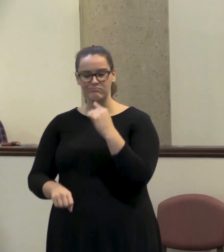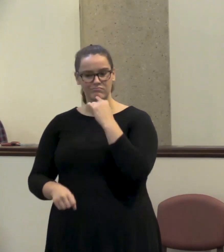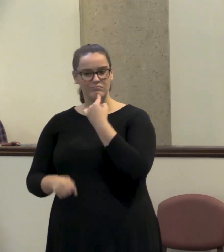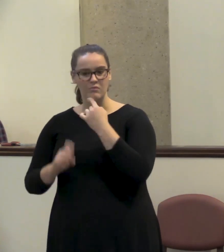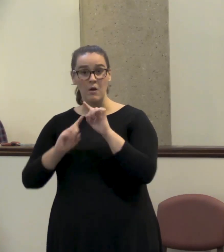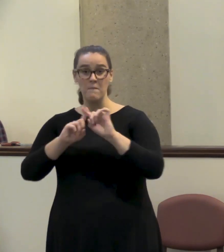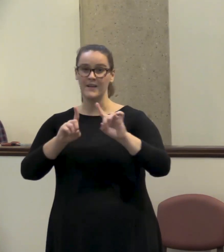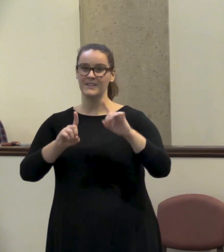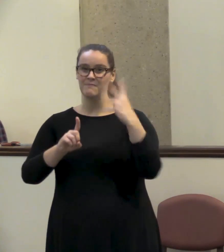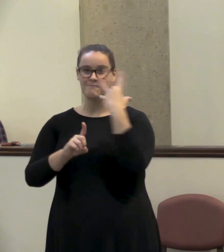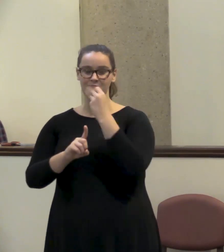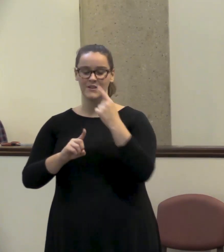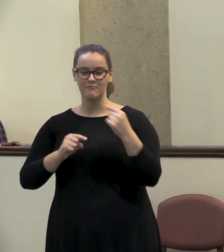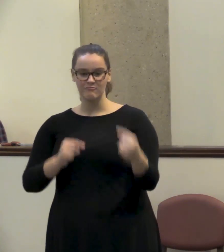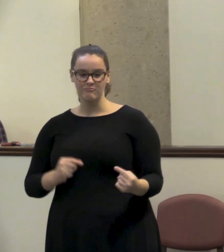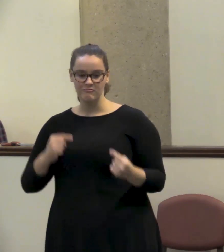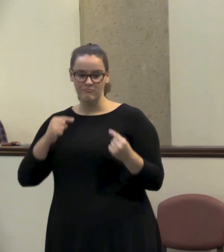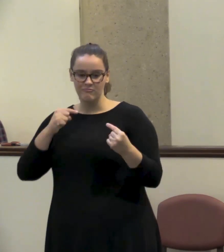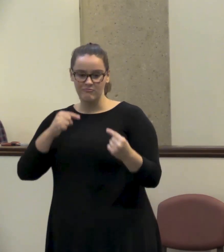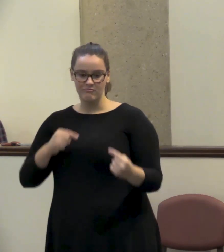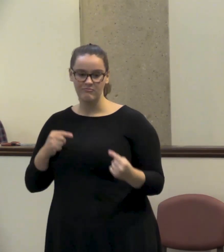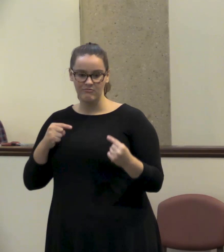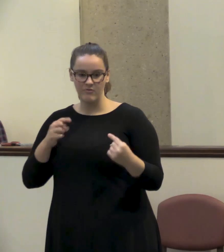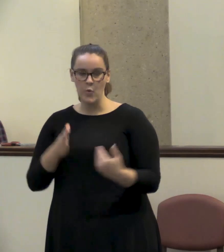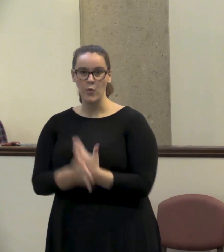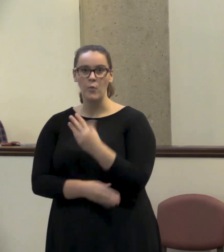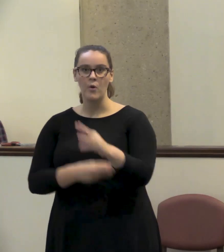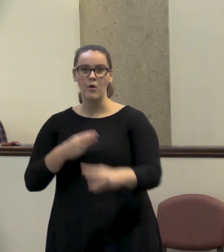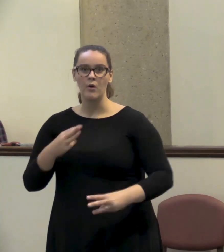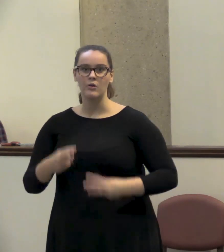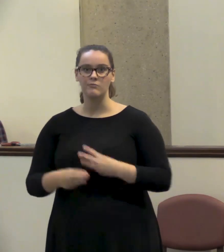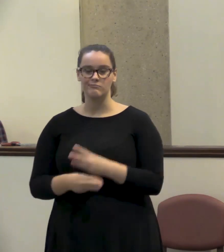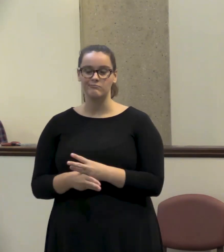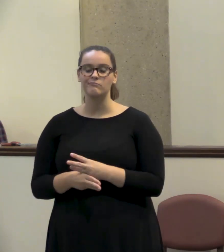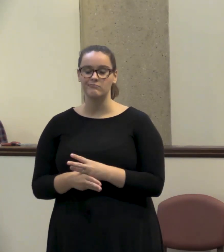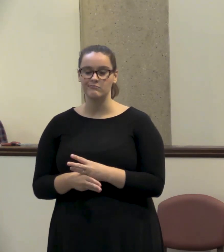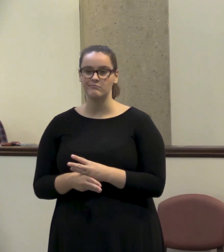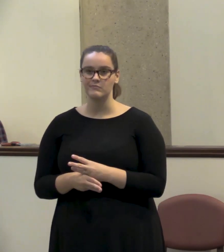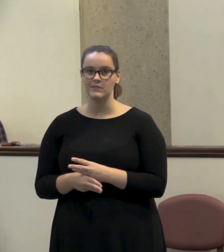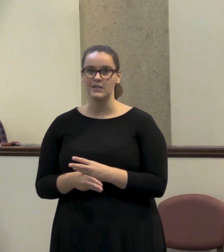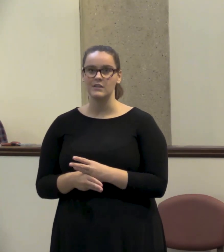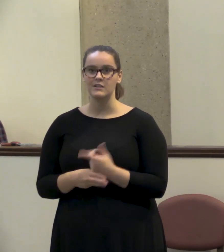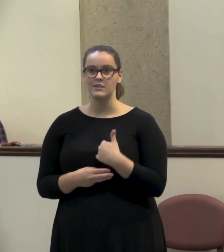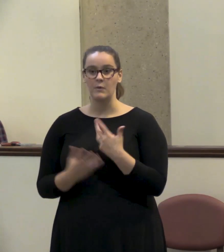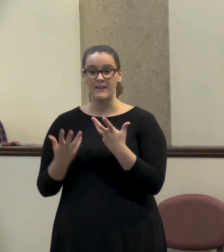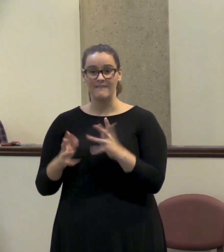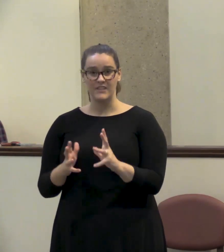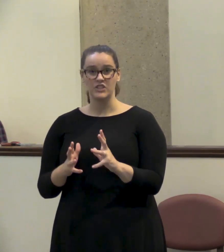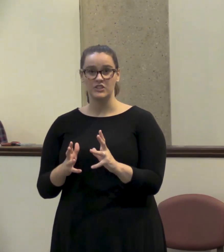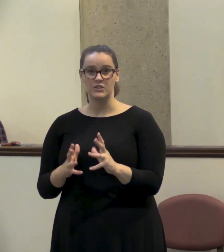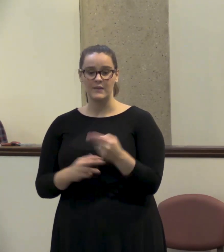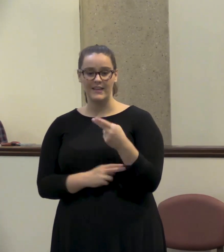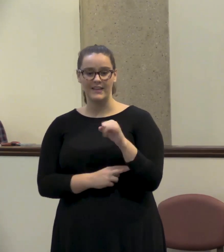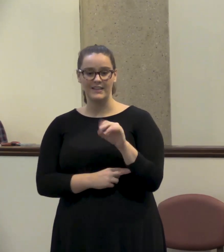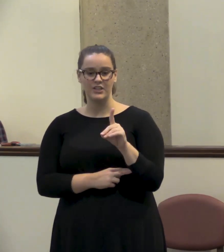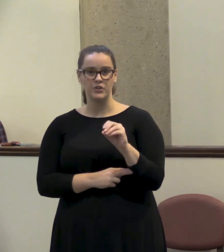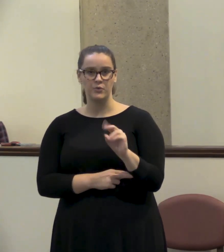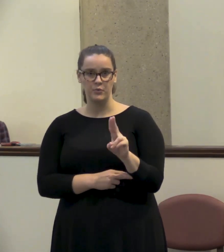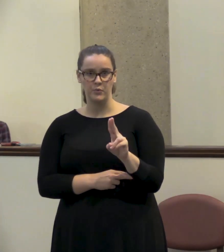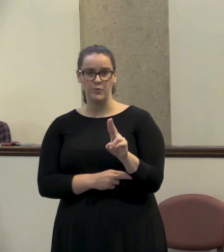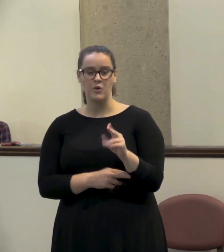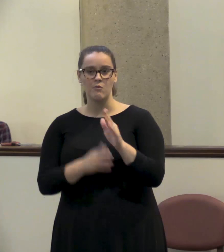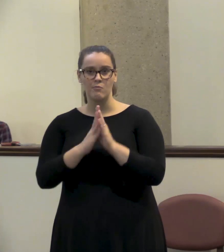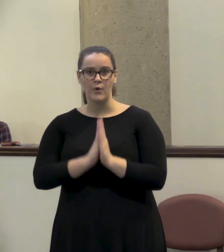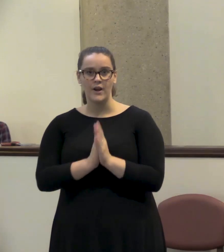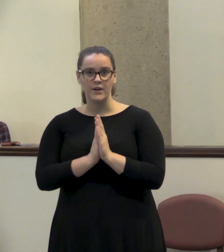for a new world. And so I conclude with that ancient Hindu prayer as a blessing